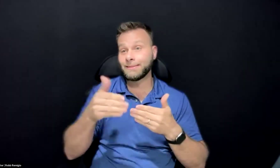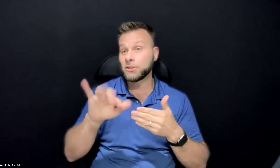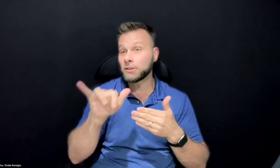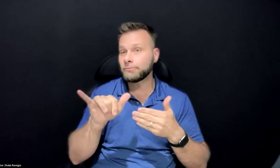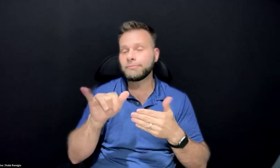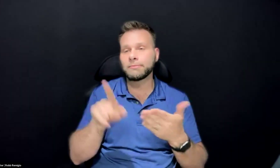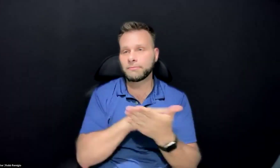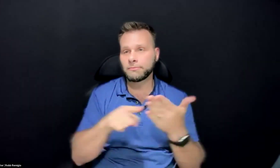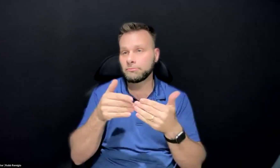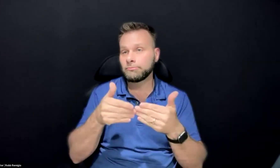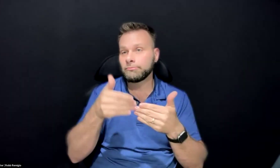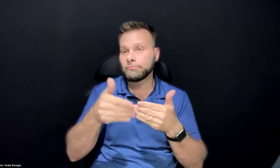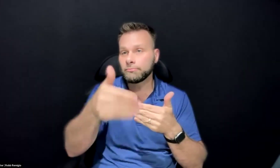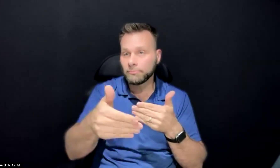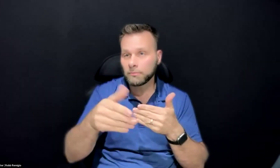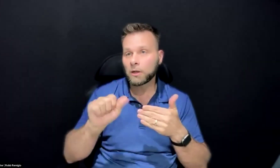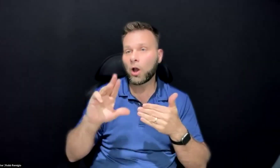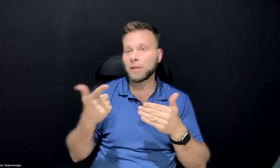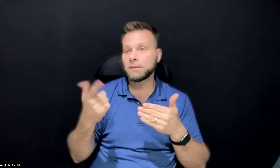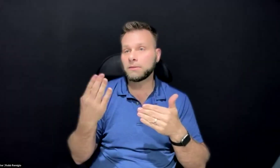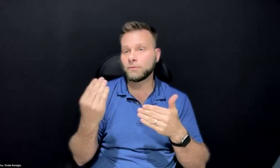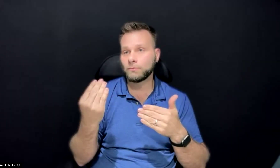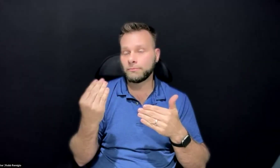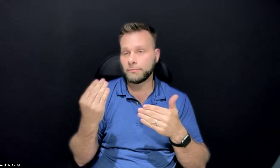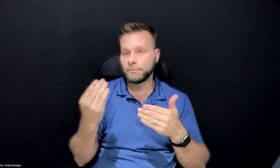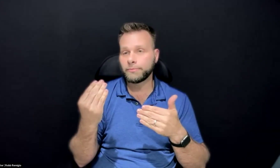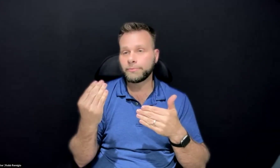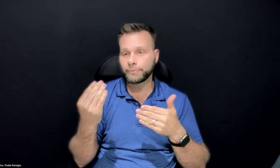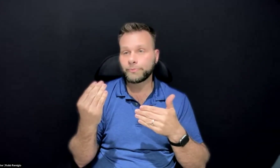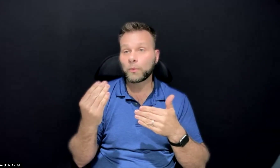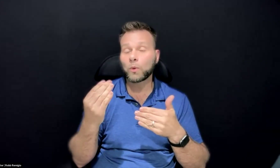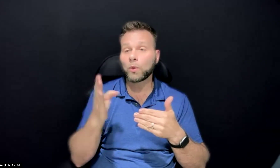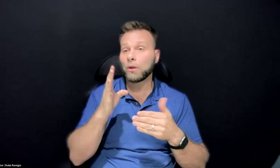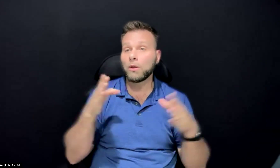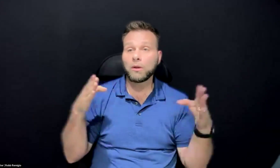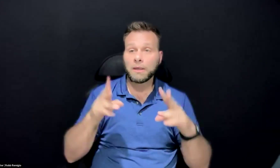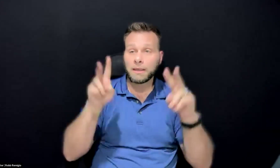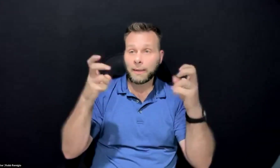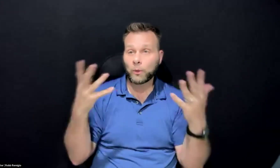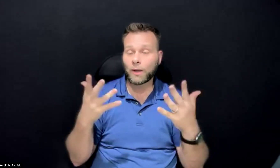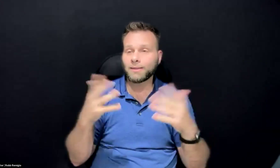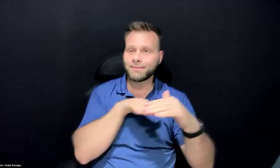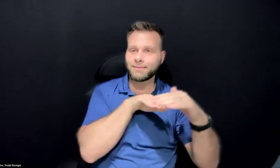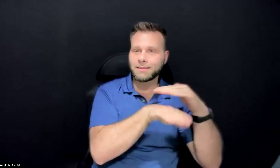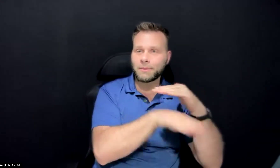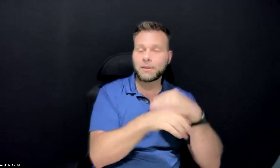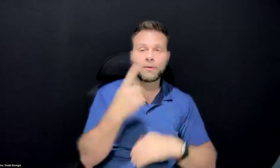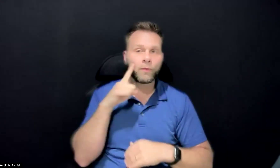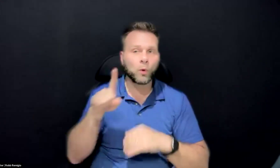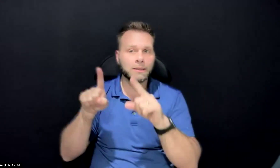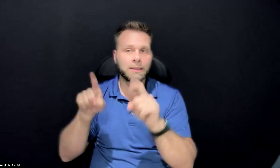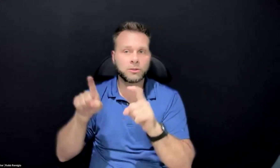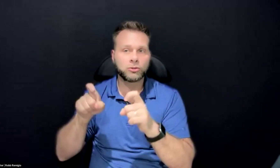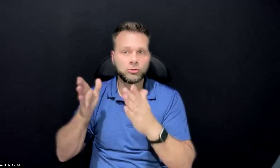next webinar is August 14th. And we're going to be talking about accessibility for testers.